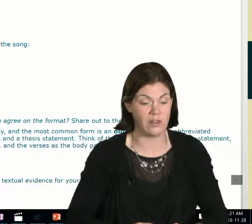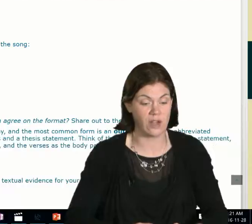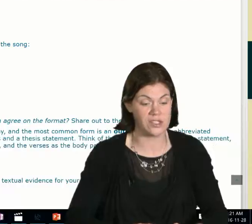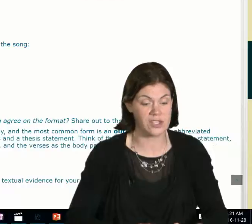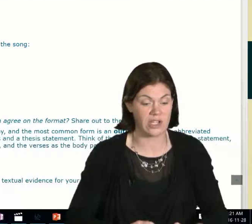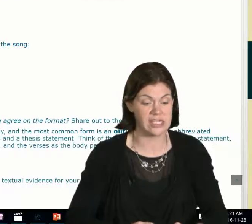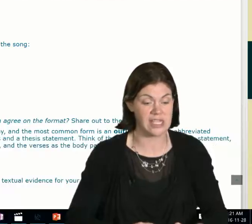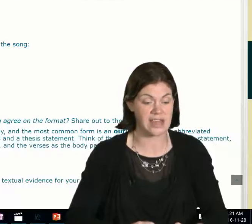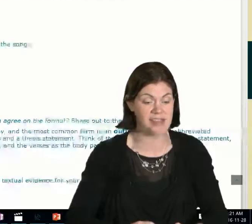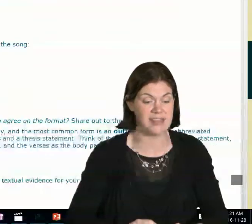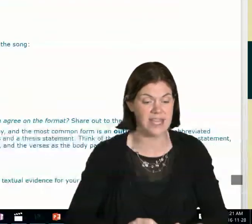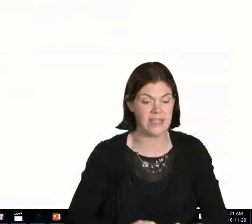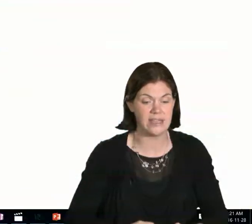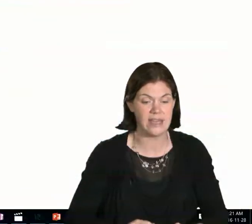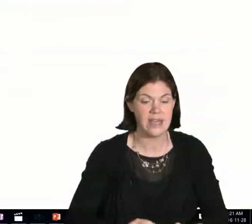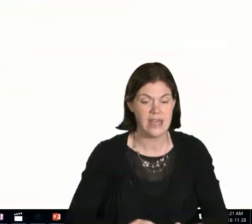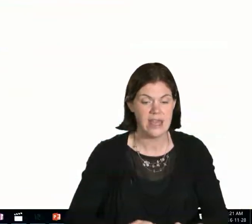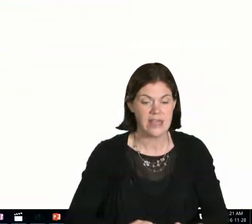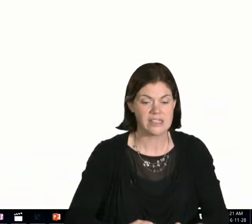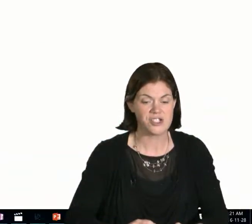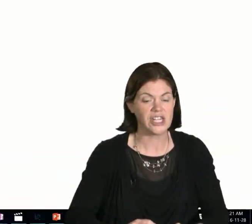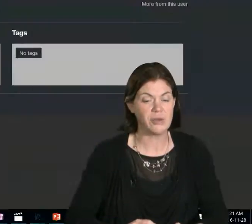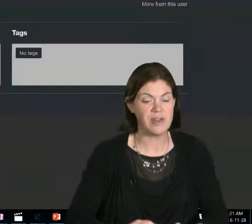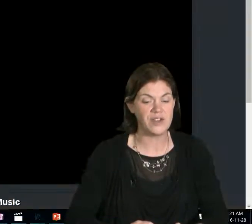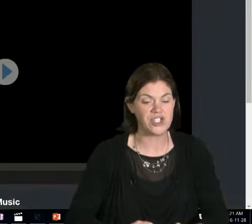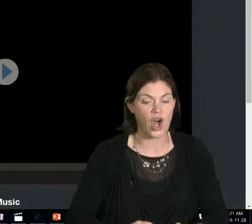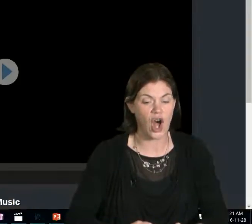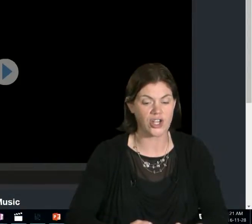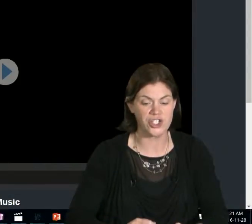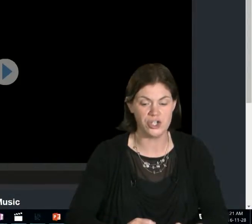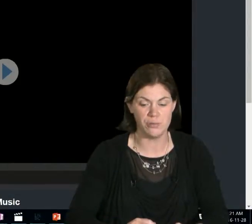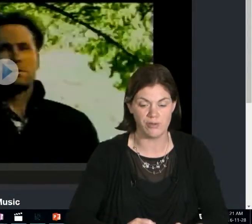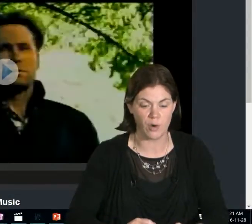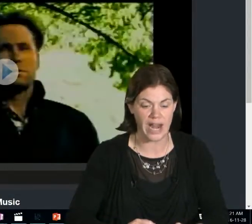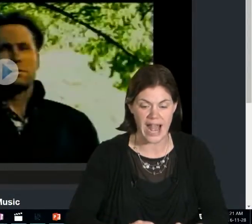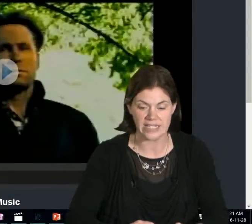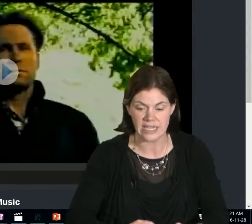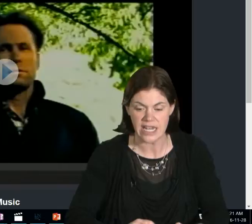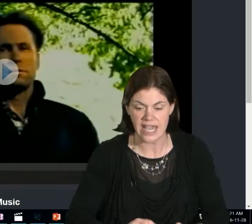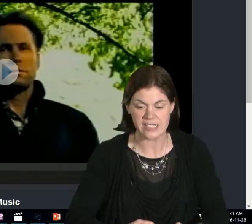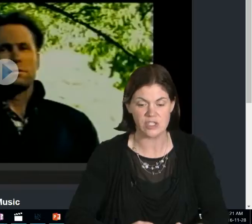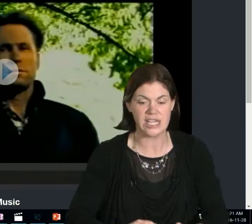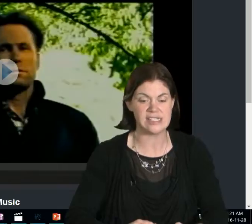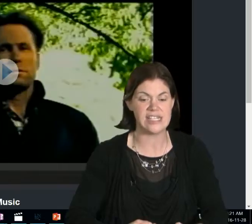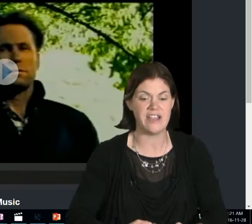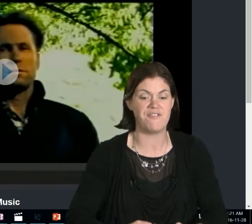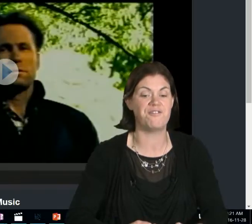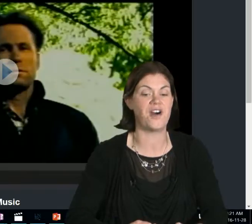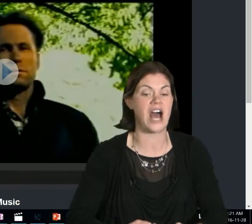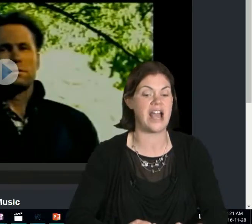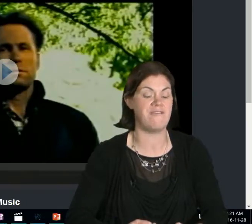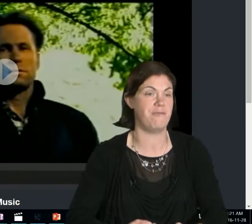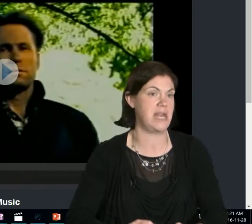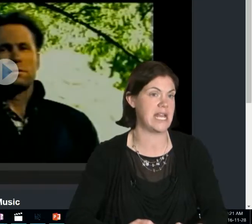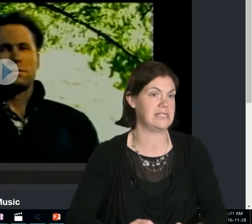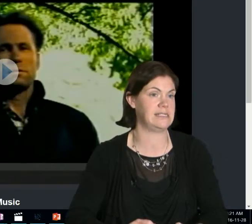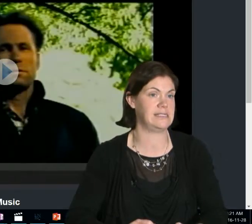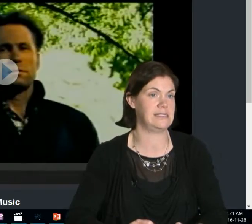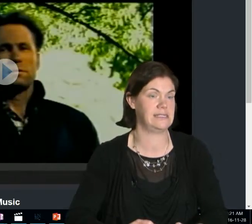even know how long the song is. I think, because there's a little bit of a talk to beforehand. Okay, so let's take